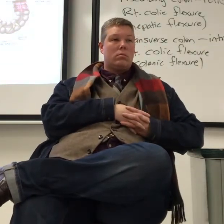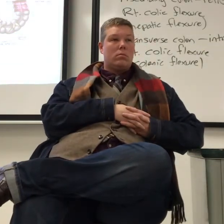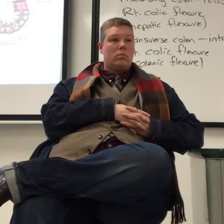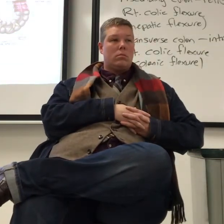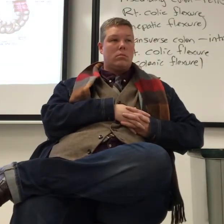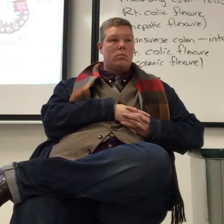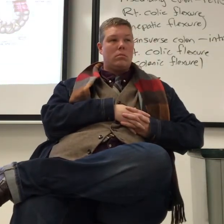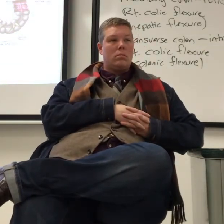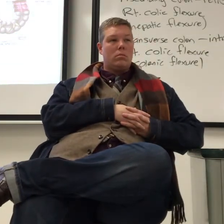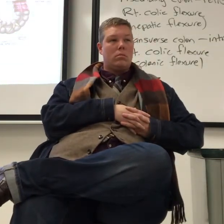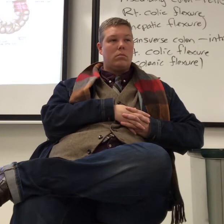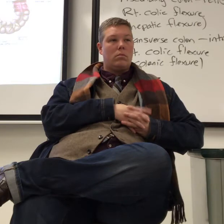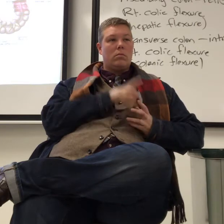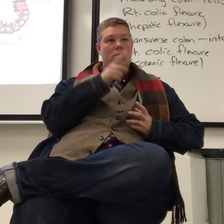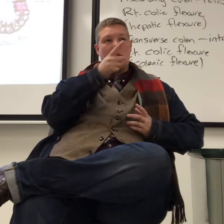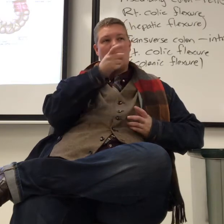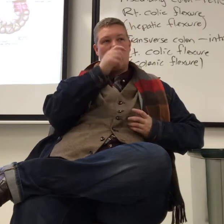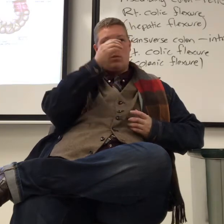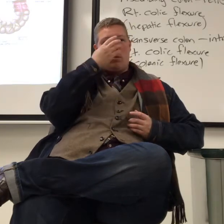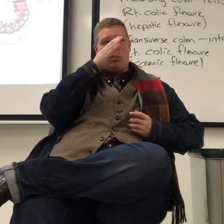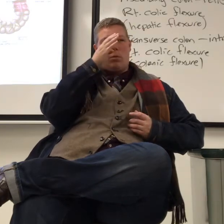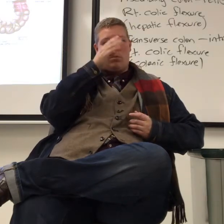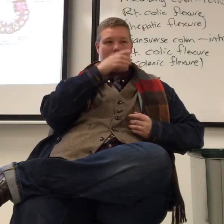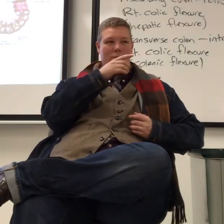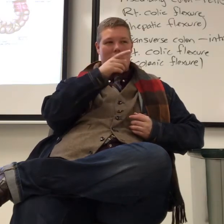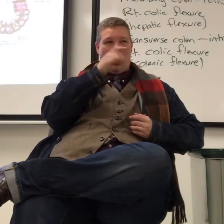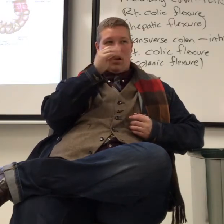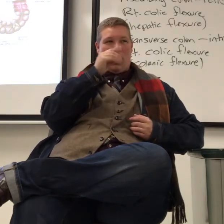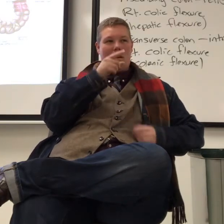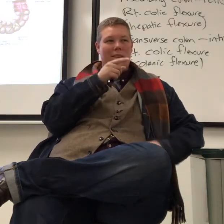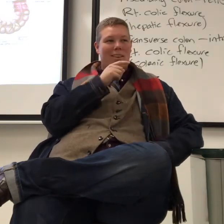Yeah. Does that mean retro